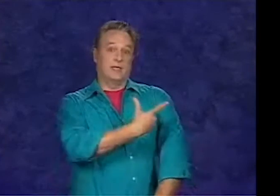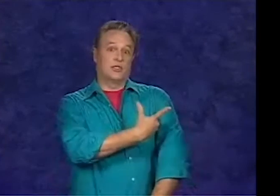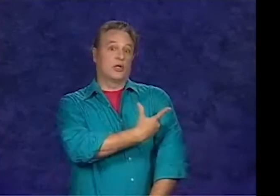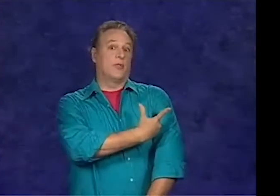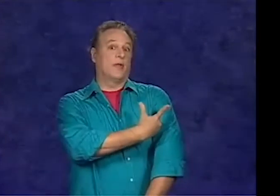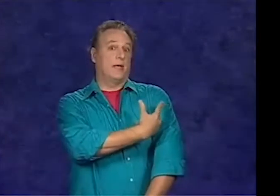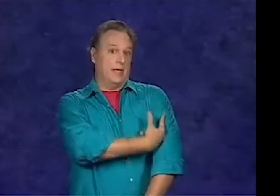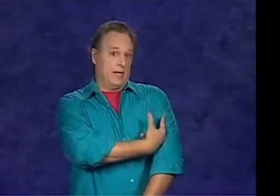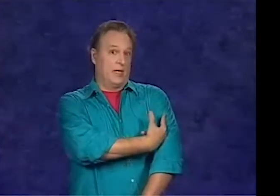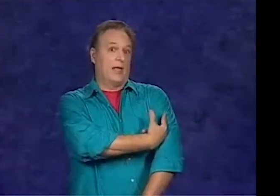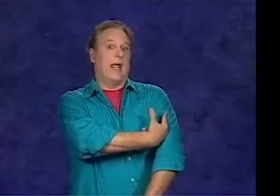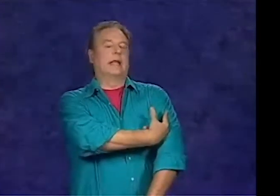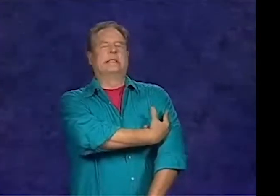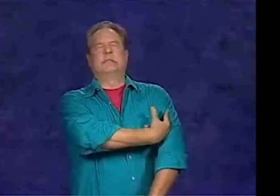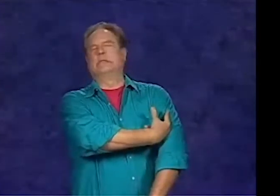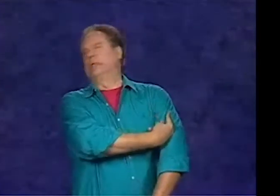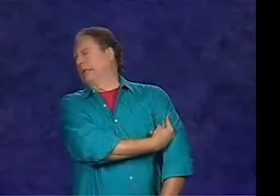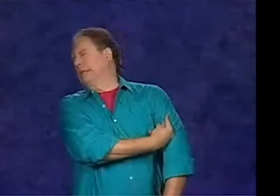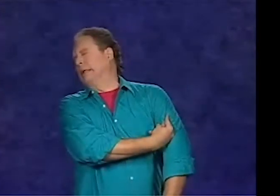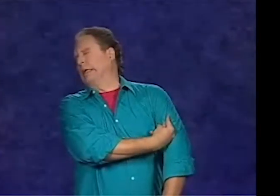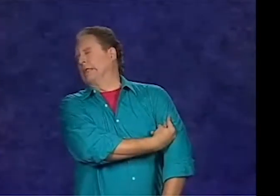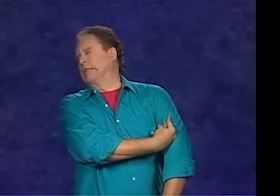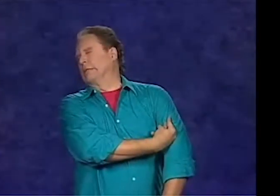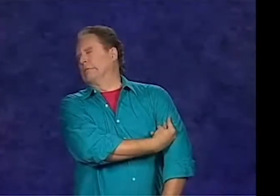Insert the needle and inject the medication.